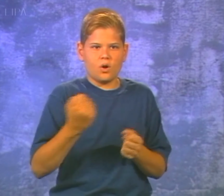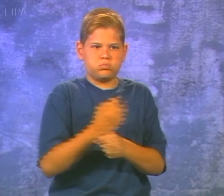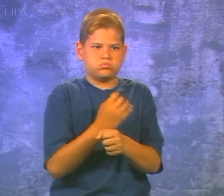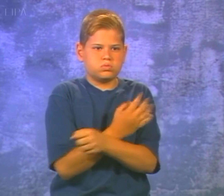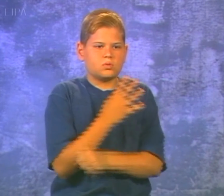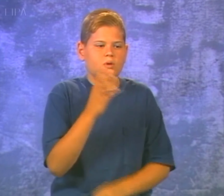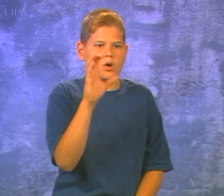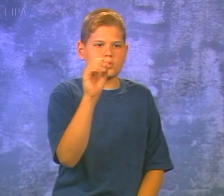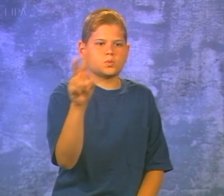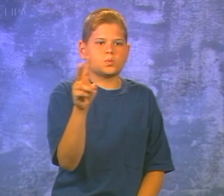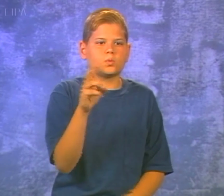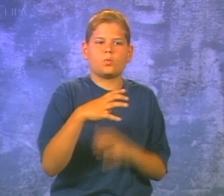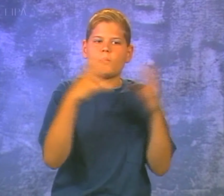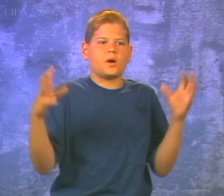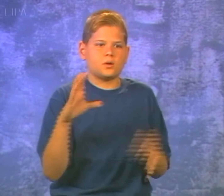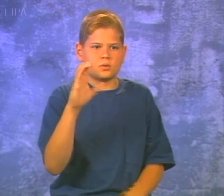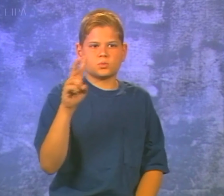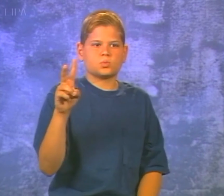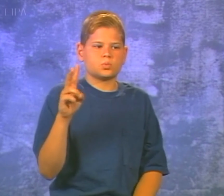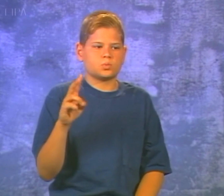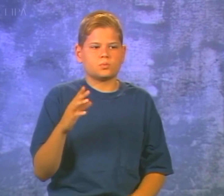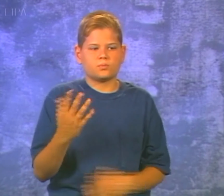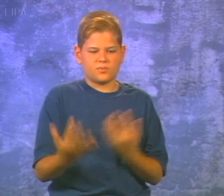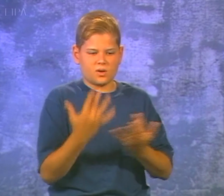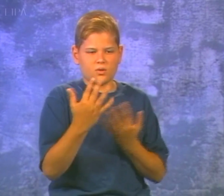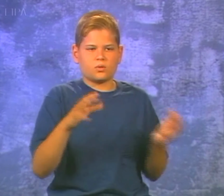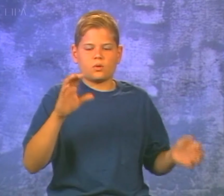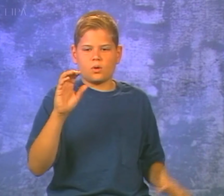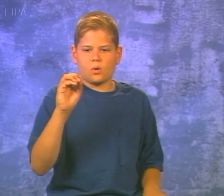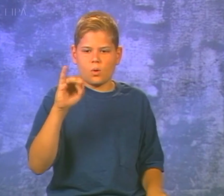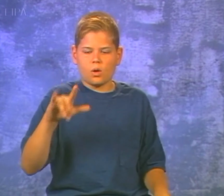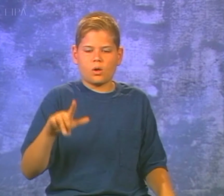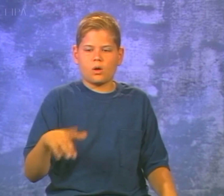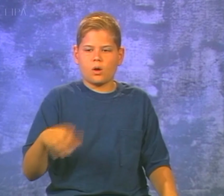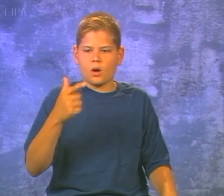I know that there's like the greenhouse effect when it comes to